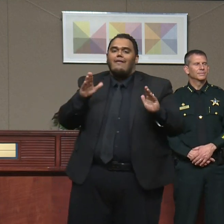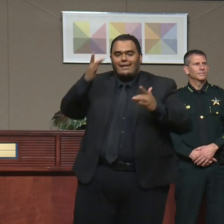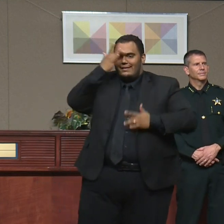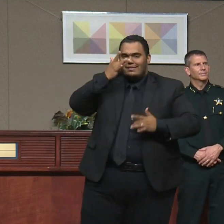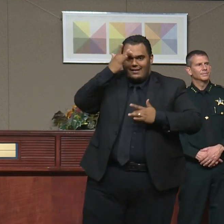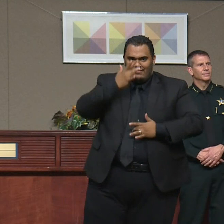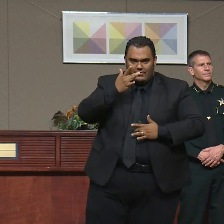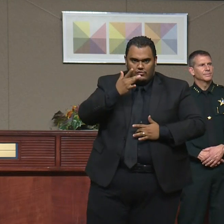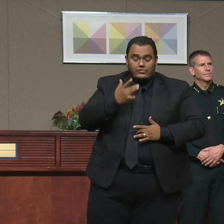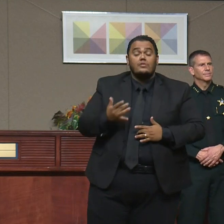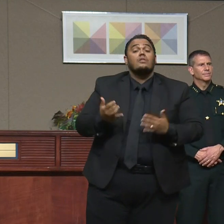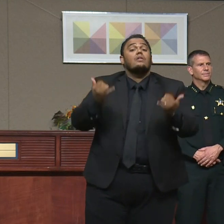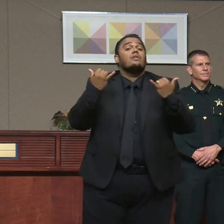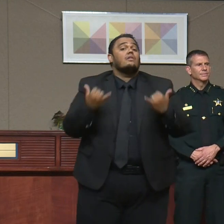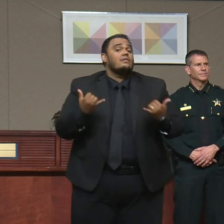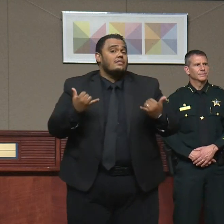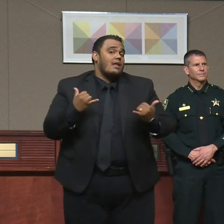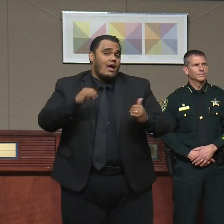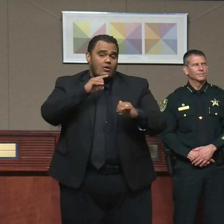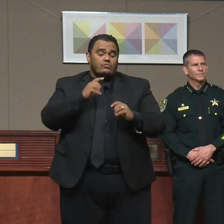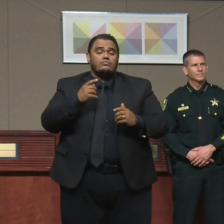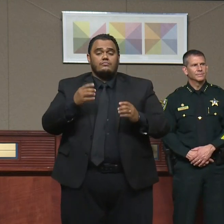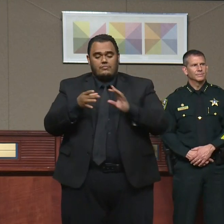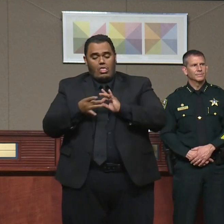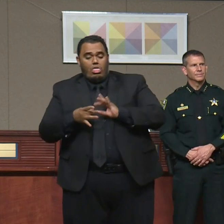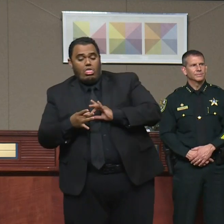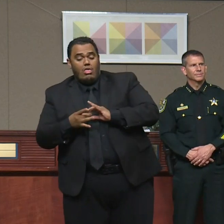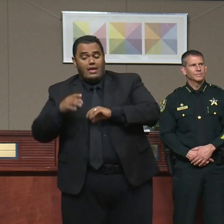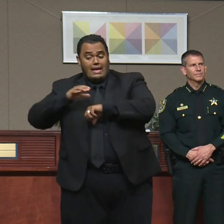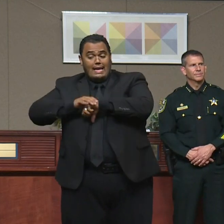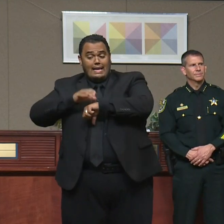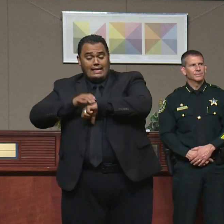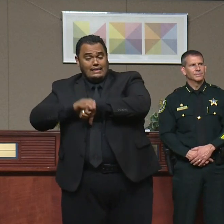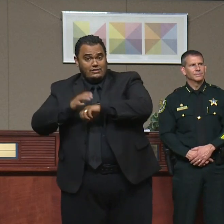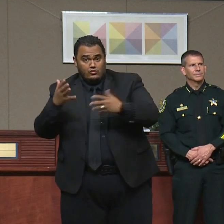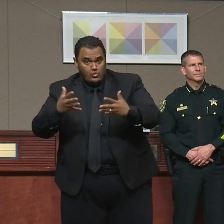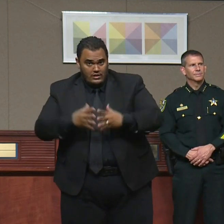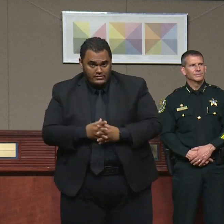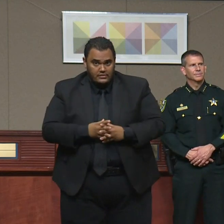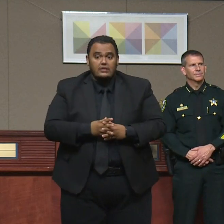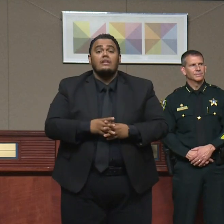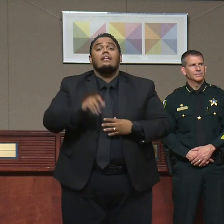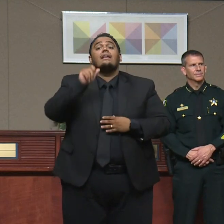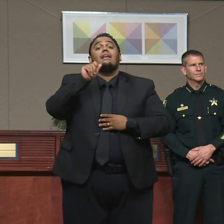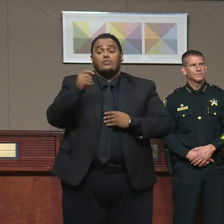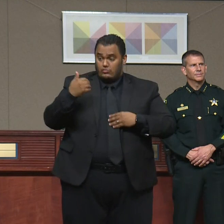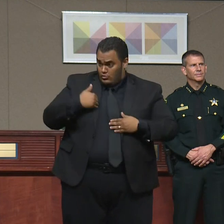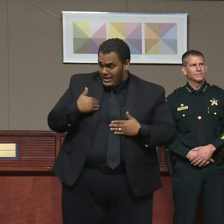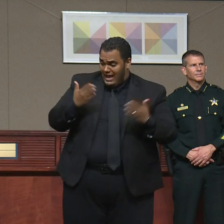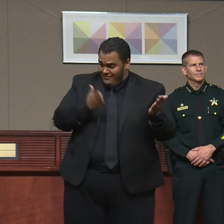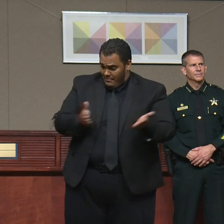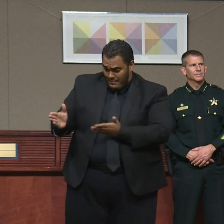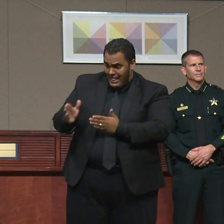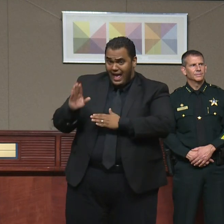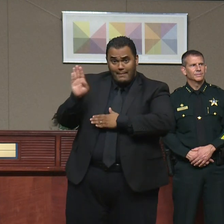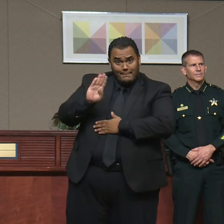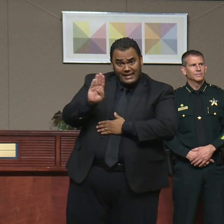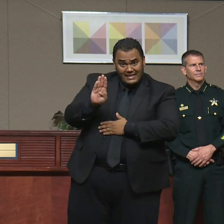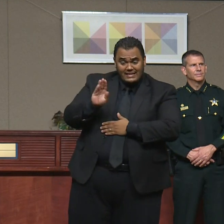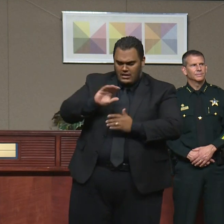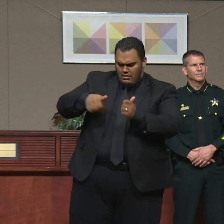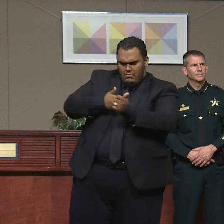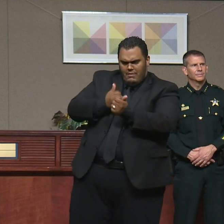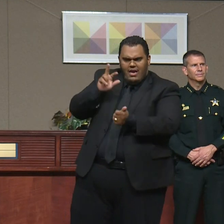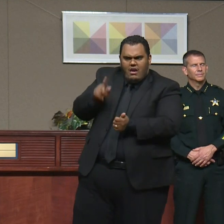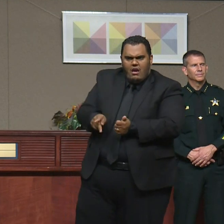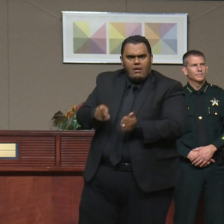The question in English, the question in Spanish translated to English was if we have a plan B in case that we